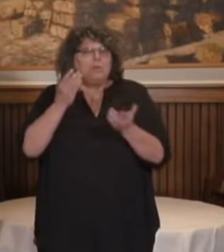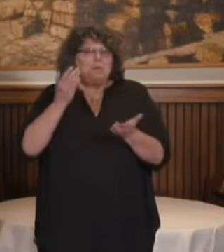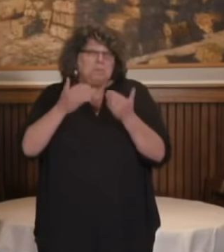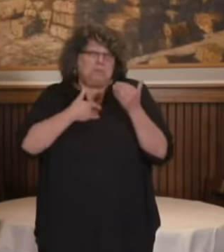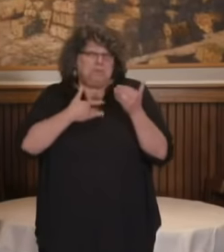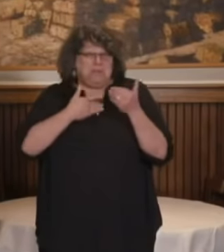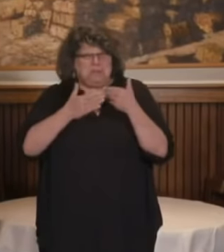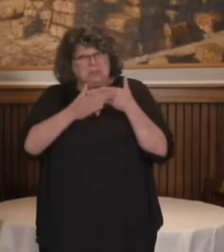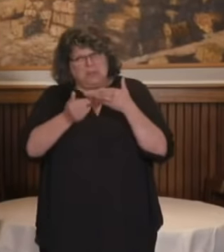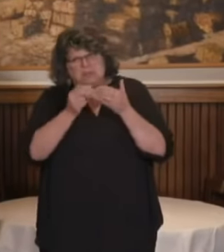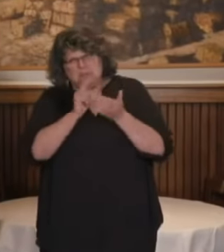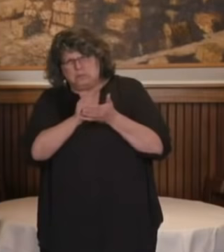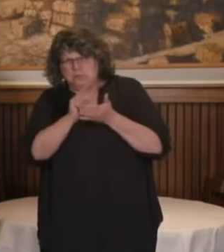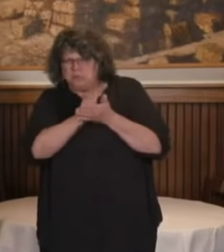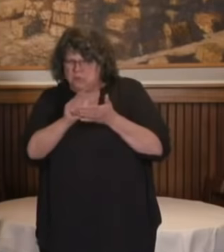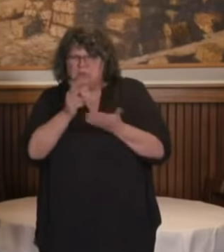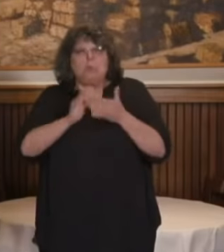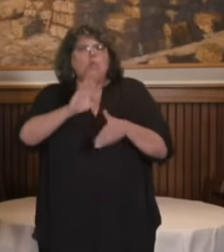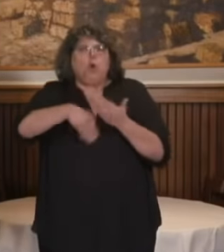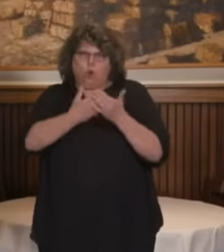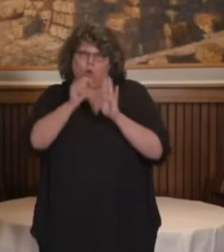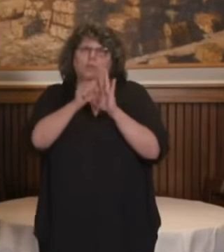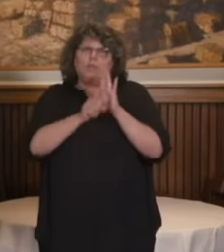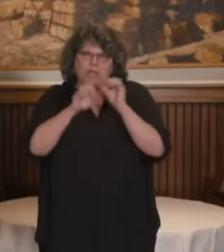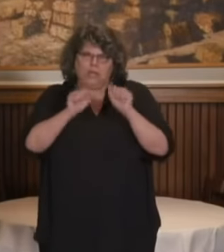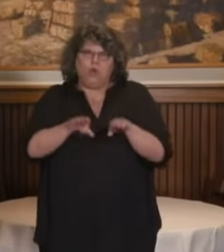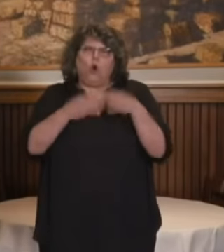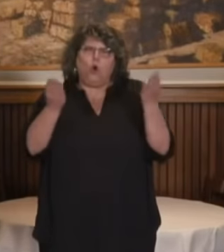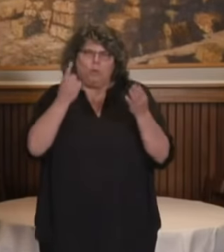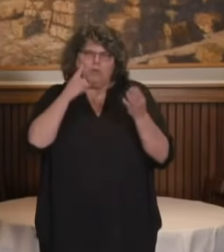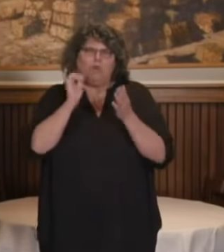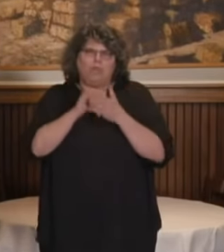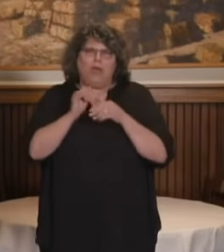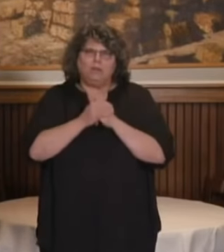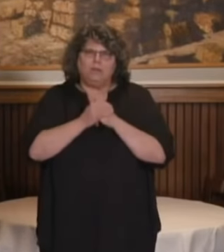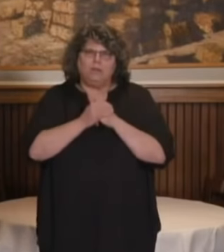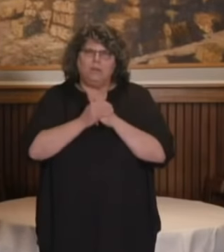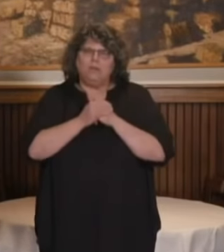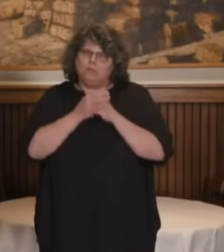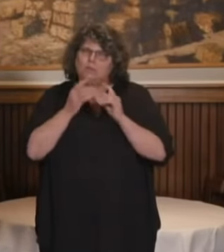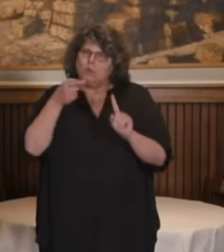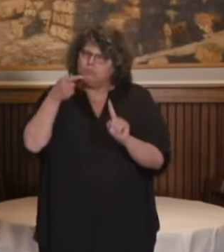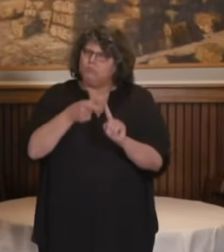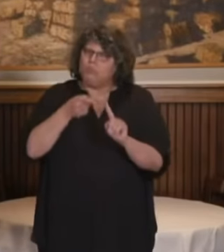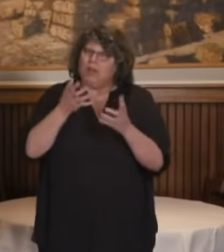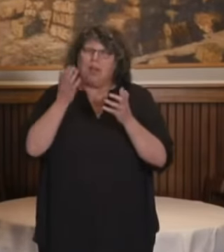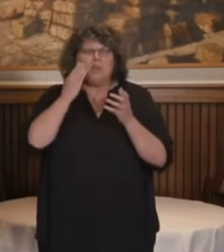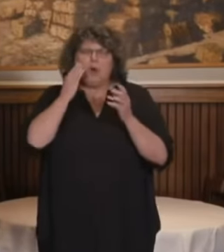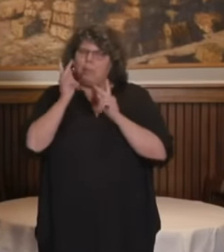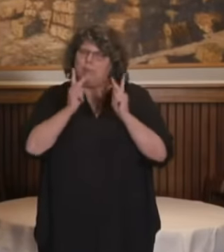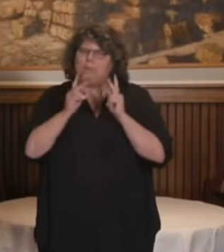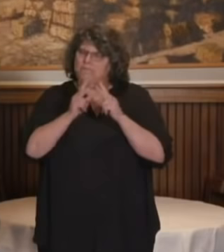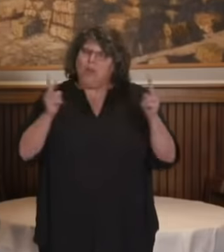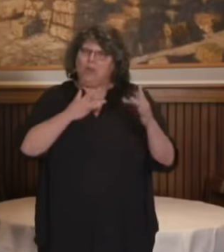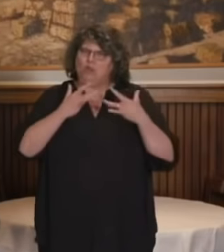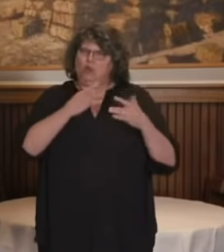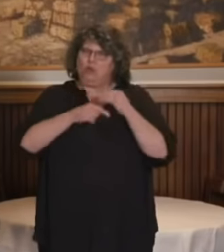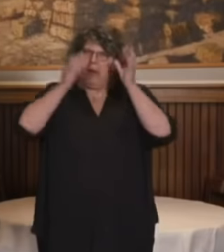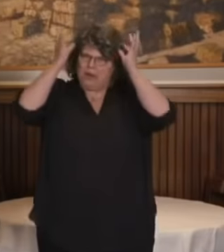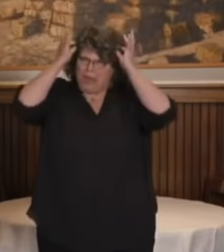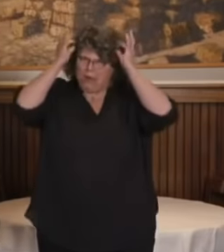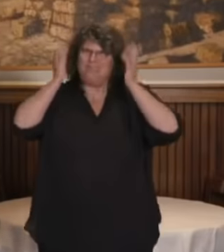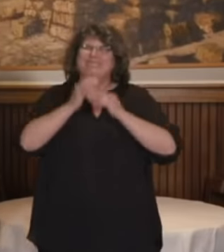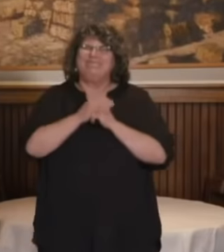in the next few weeks, even statewide. And so I want to just go back to that because I know it's an important one, the hair issues for